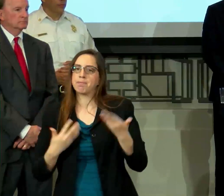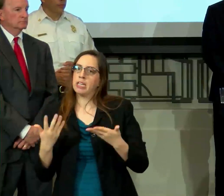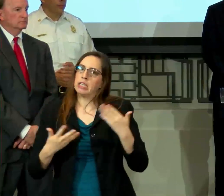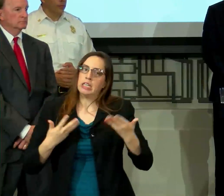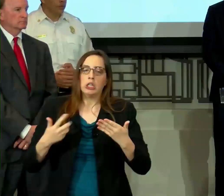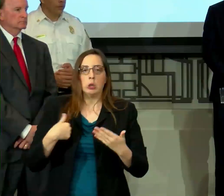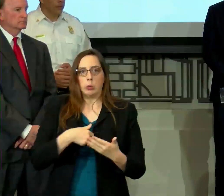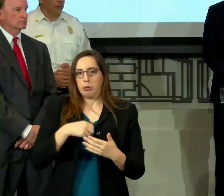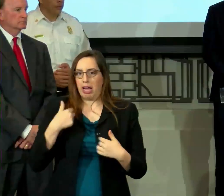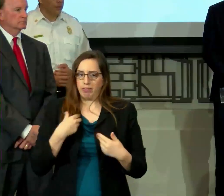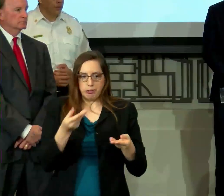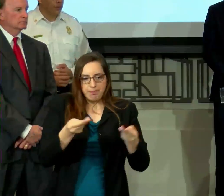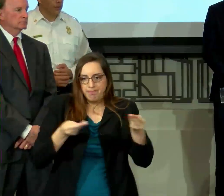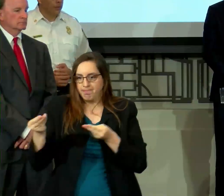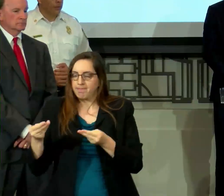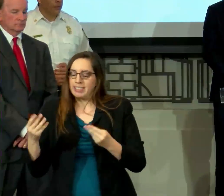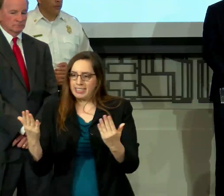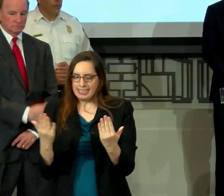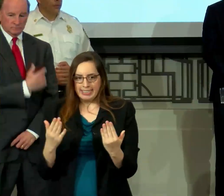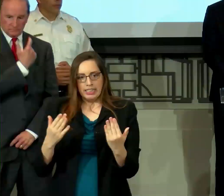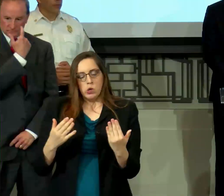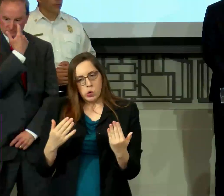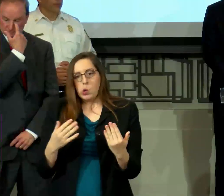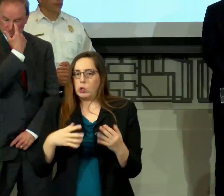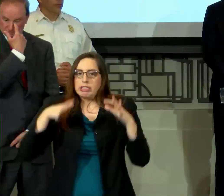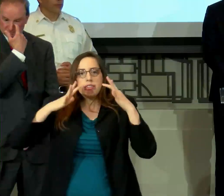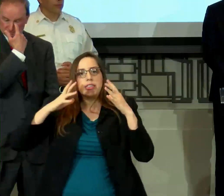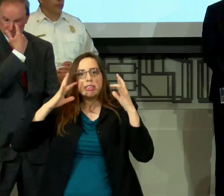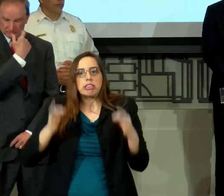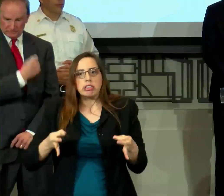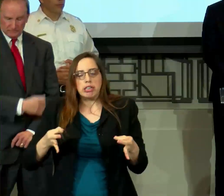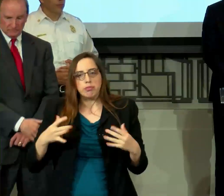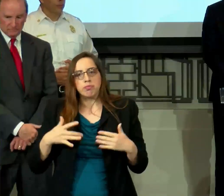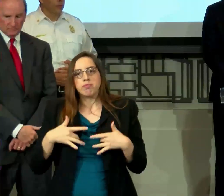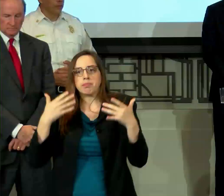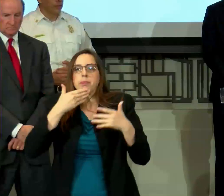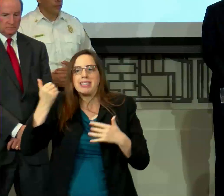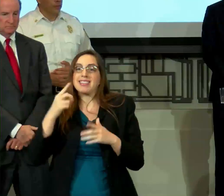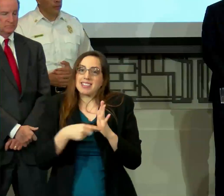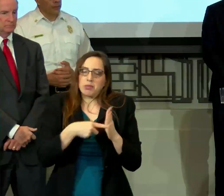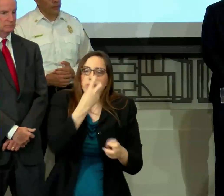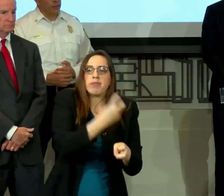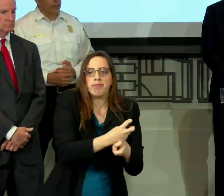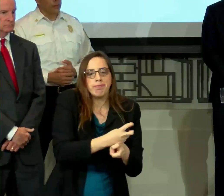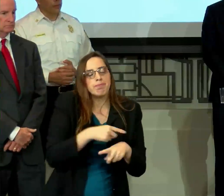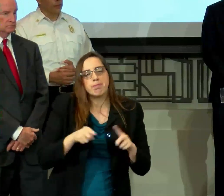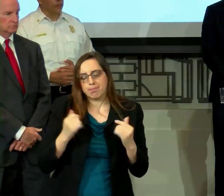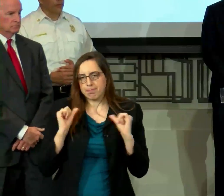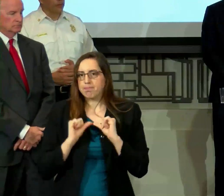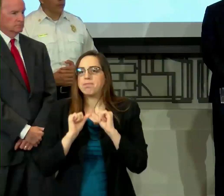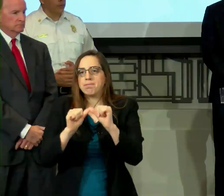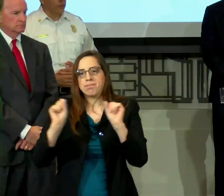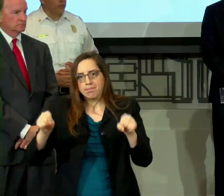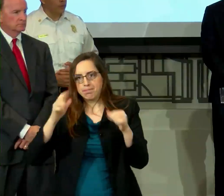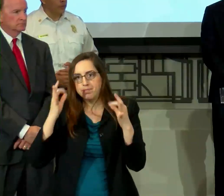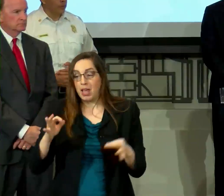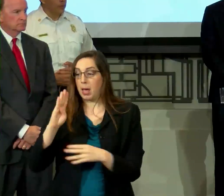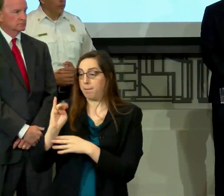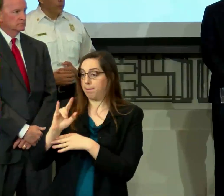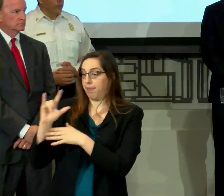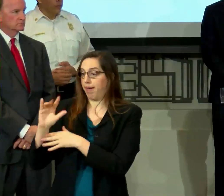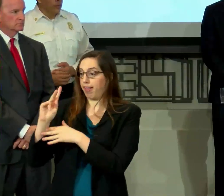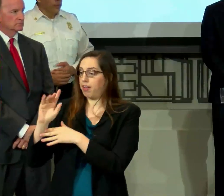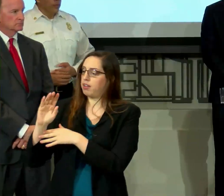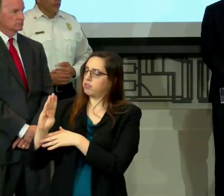have to make the tough decisions like everybody else is making tough decisions. And then lastly, talk with Bill Kelly, my government